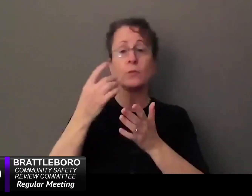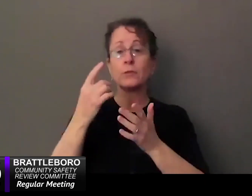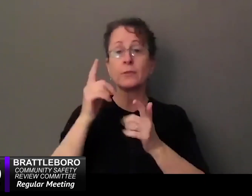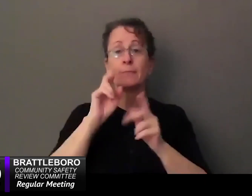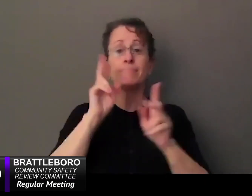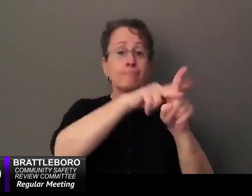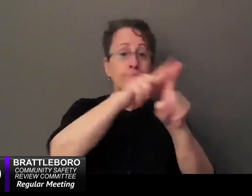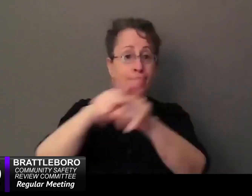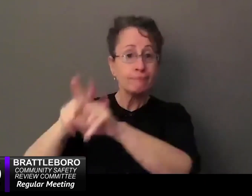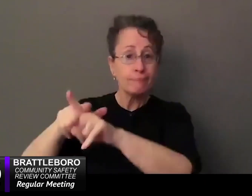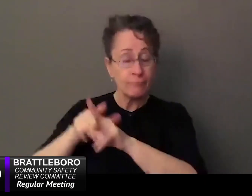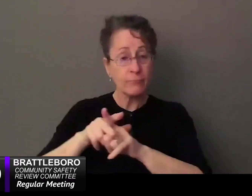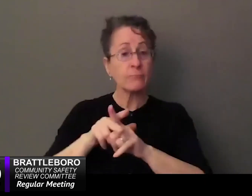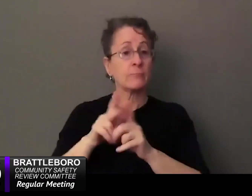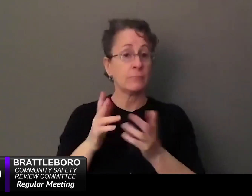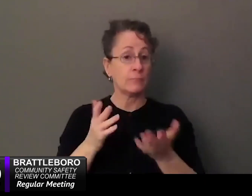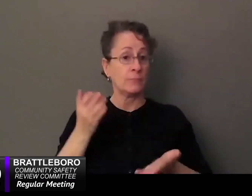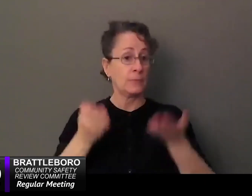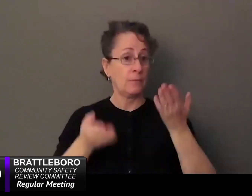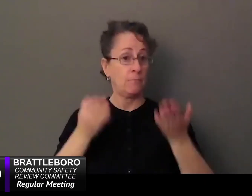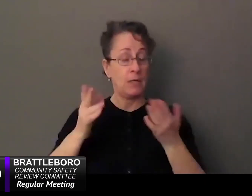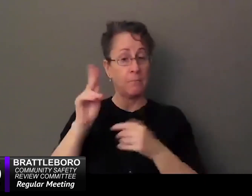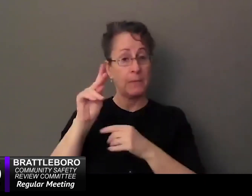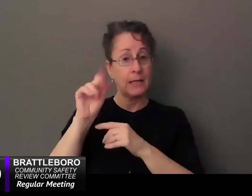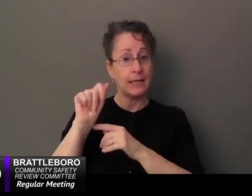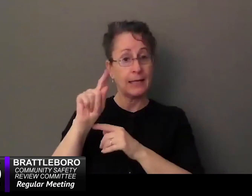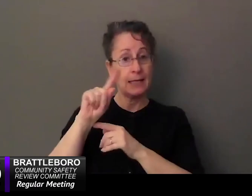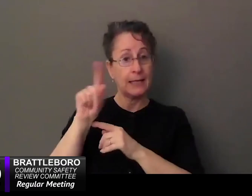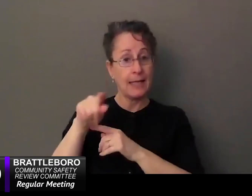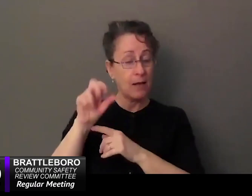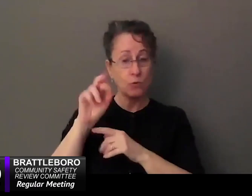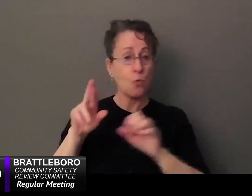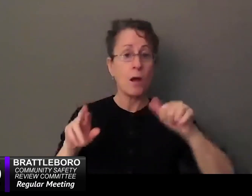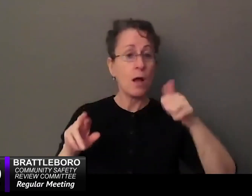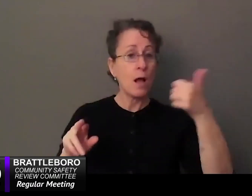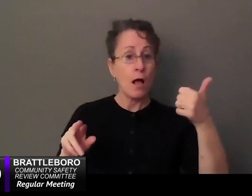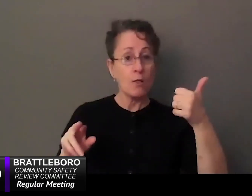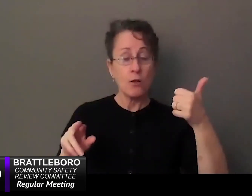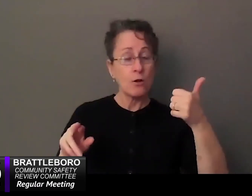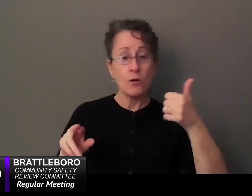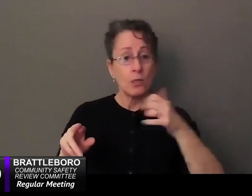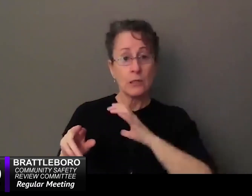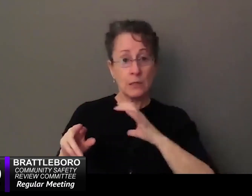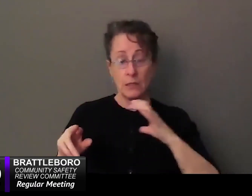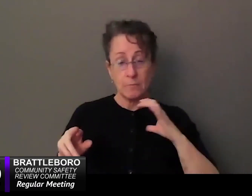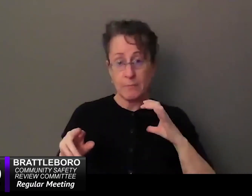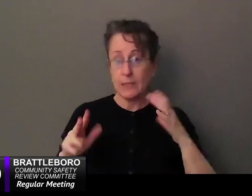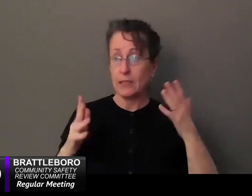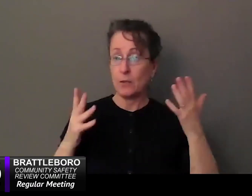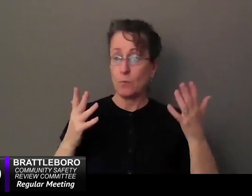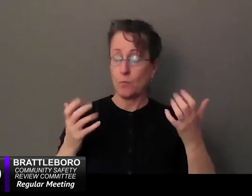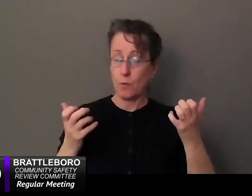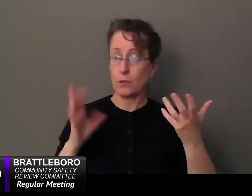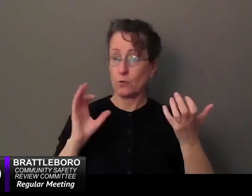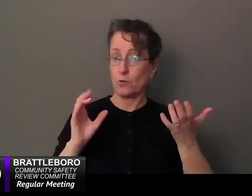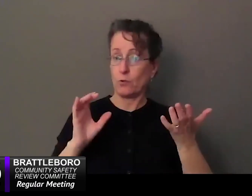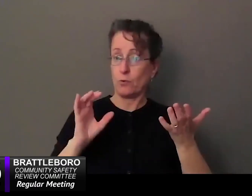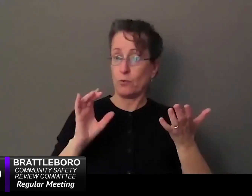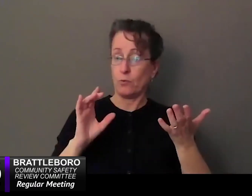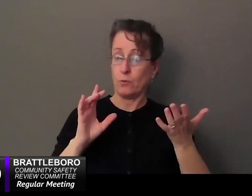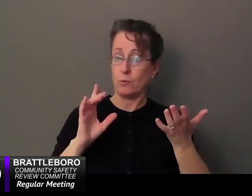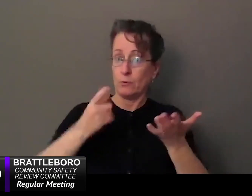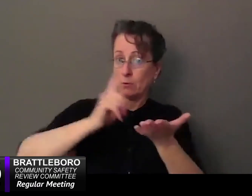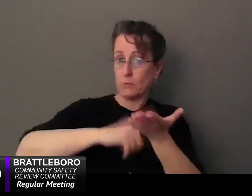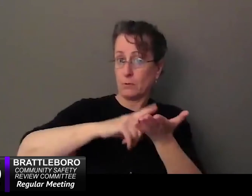Kaz or any other committee member that's needing to or wanting to lean on that accommodation, maybe just raise their hand and alert us that